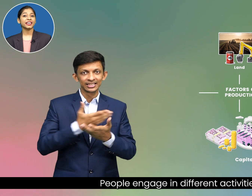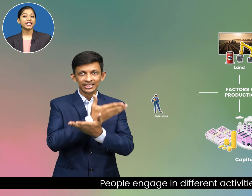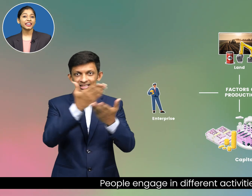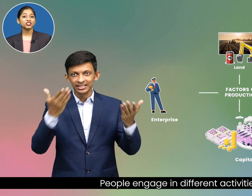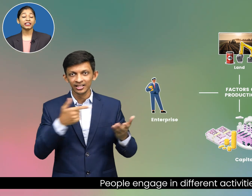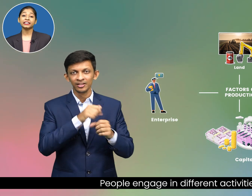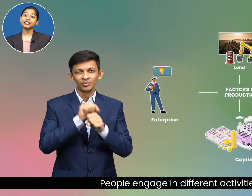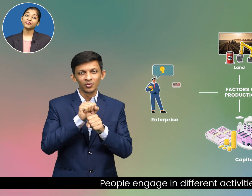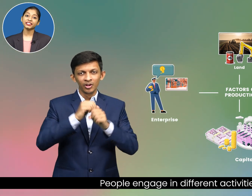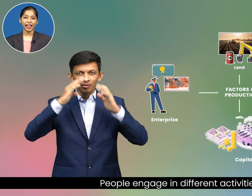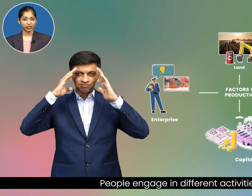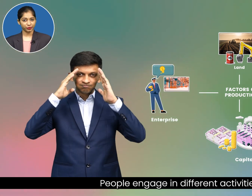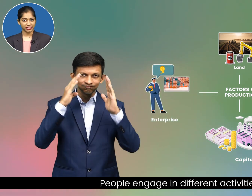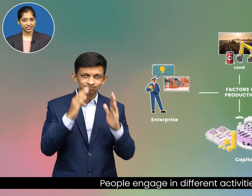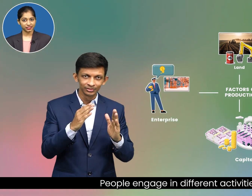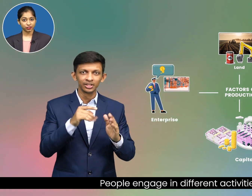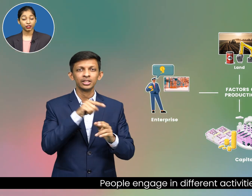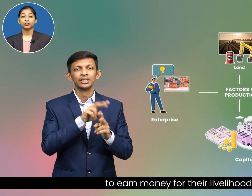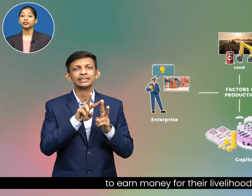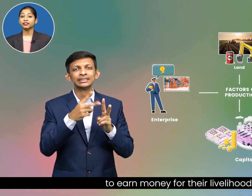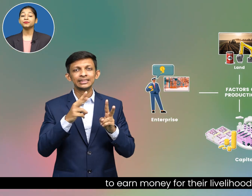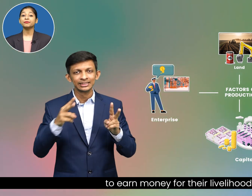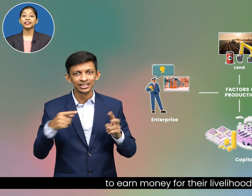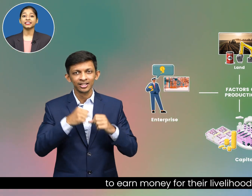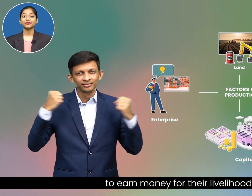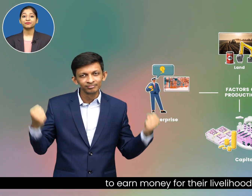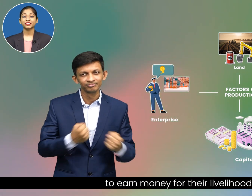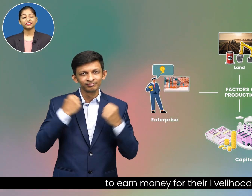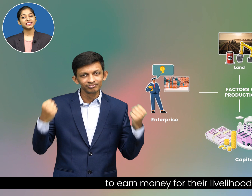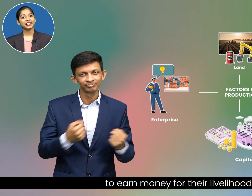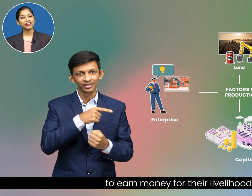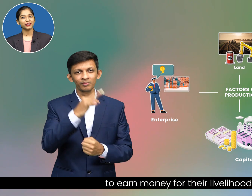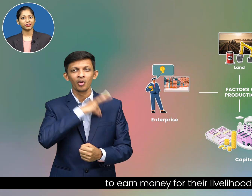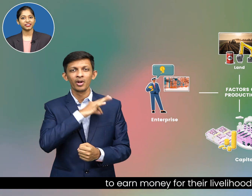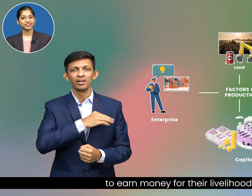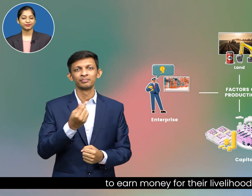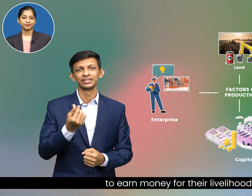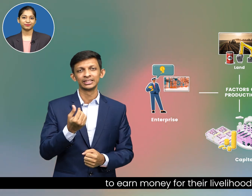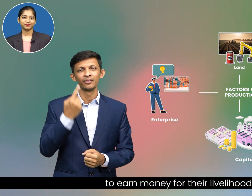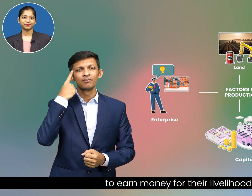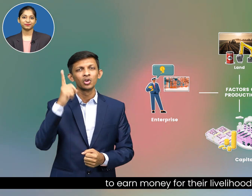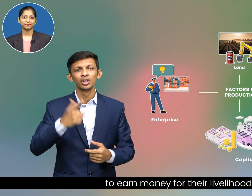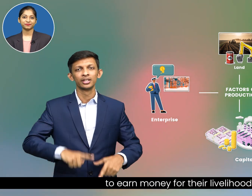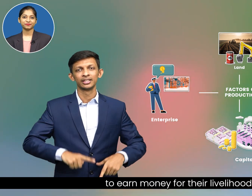People engage in different activities to earn money for their livelihood.